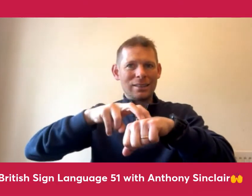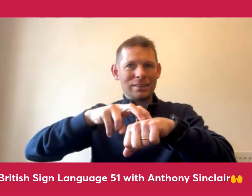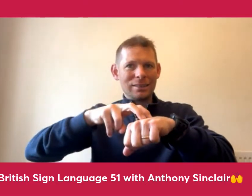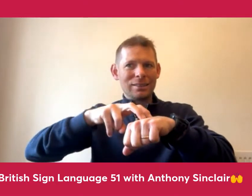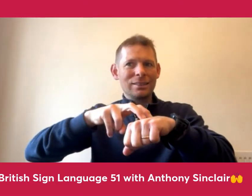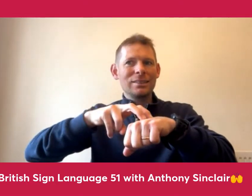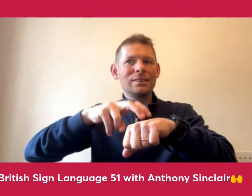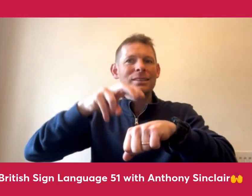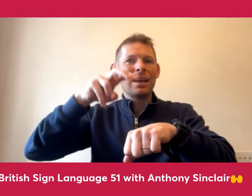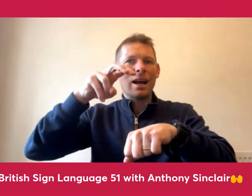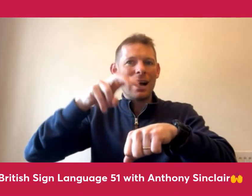Ireland,